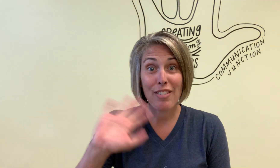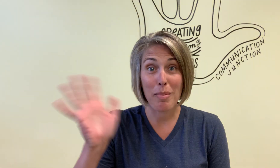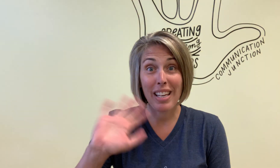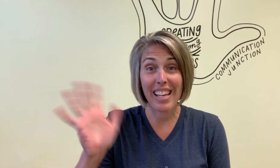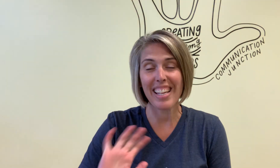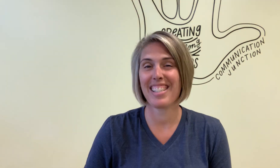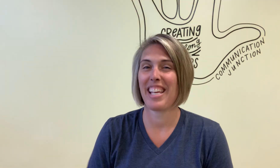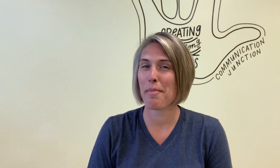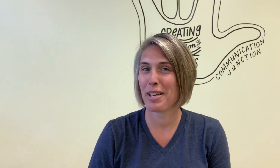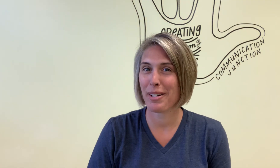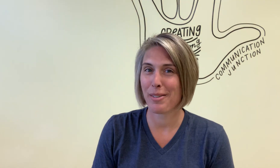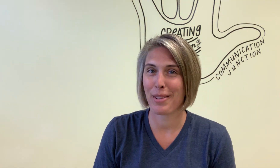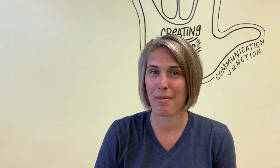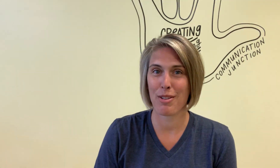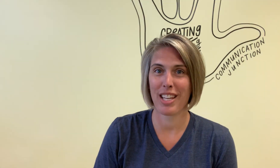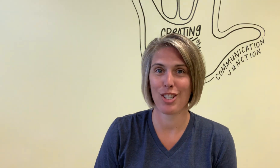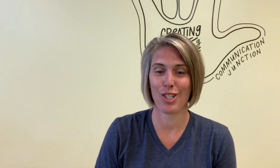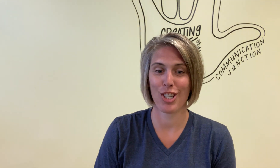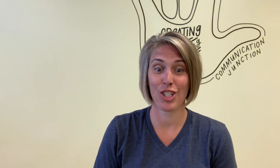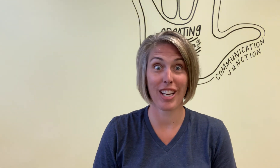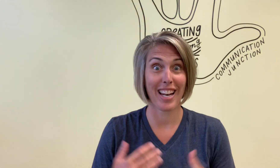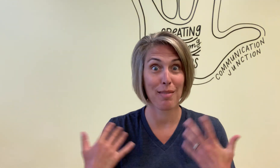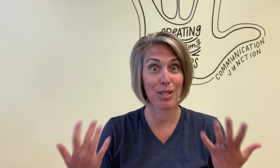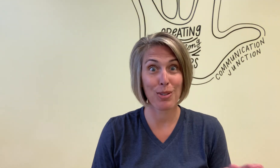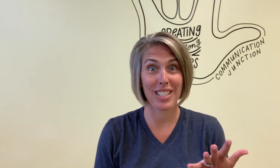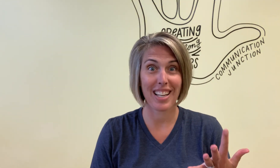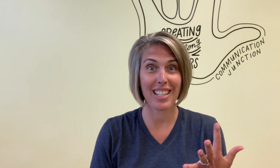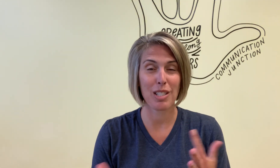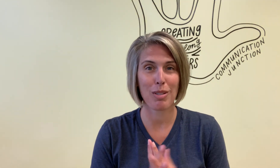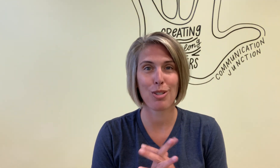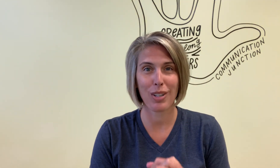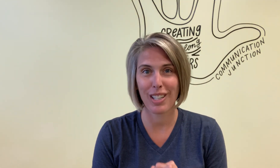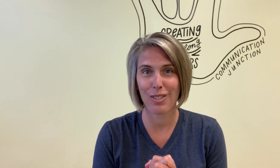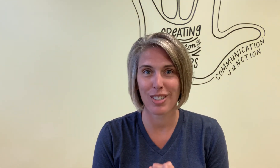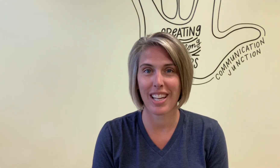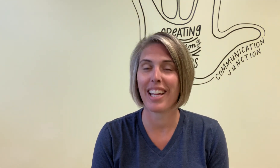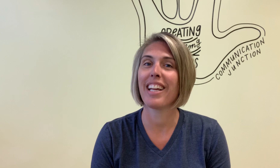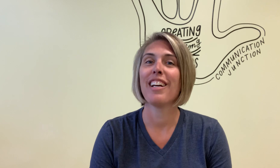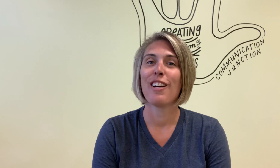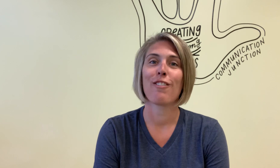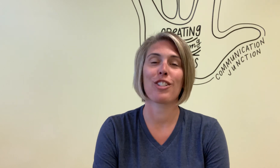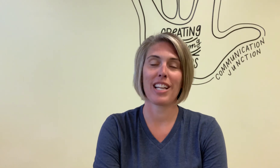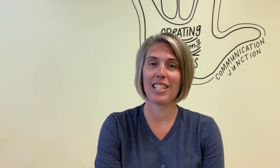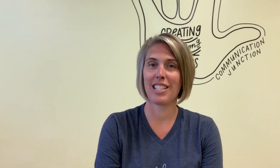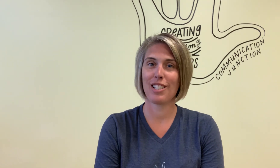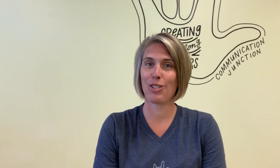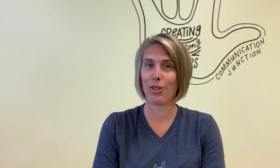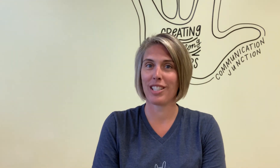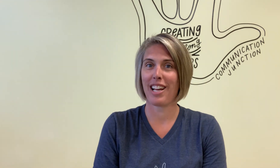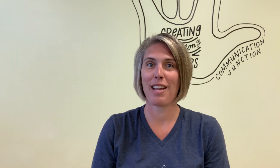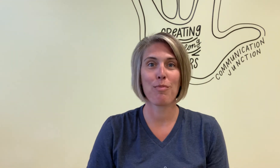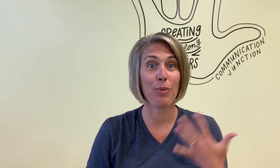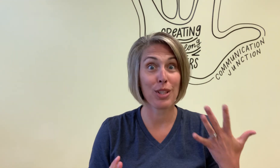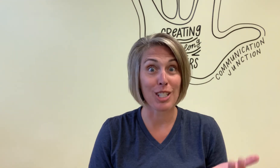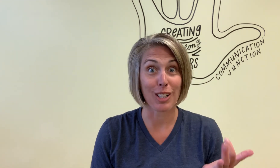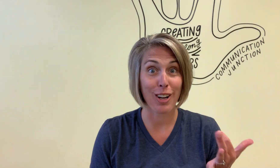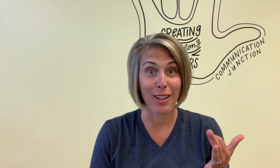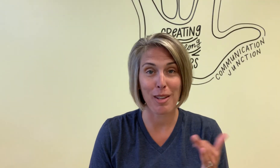Hi everybody, it's Abby Cook with Communication Junction, and I'm so excited to be joining you today for Sign and Sing Storytime with Chillicothe